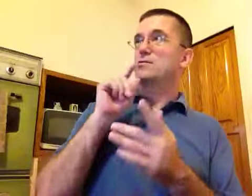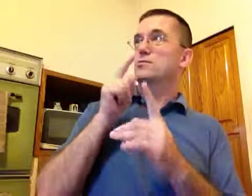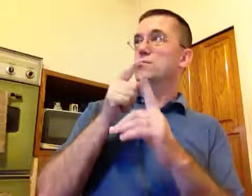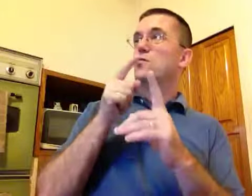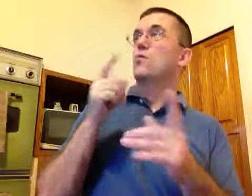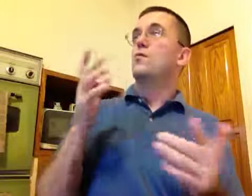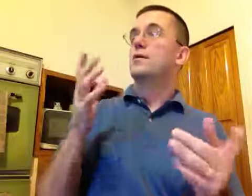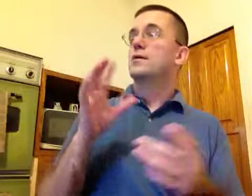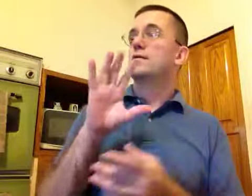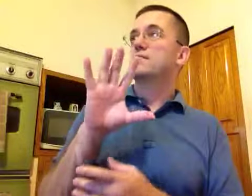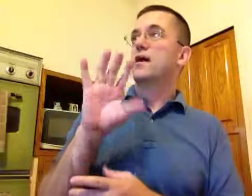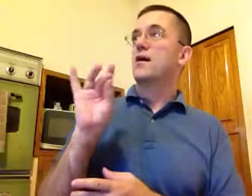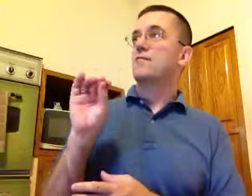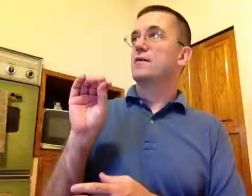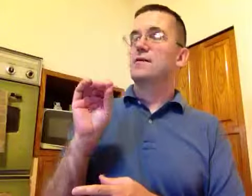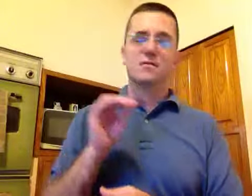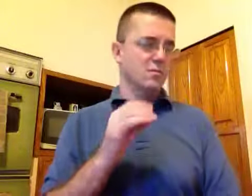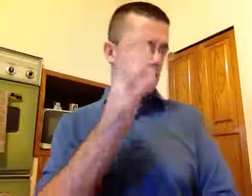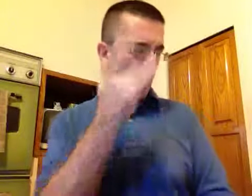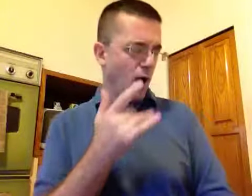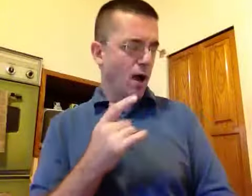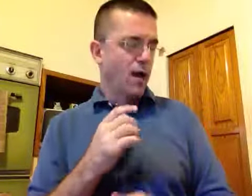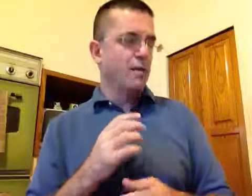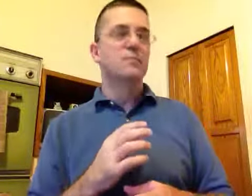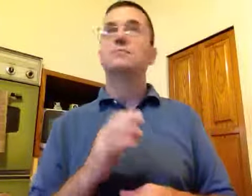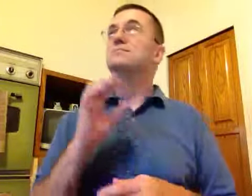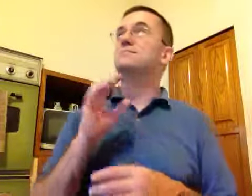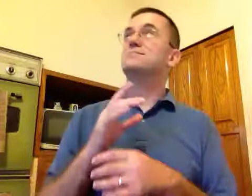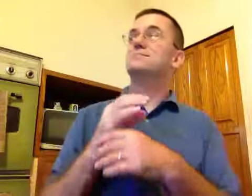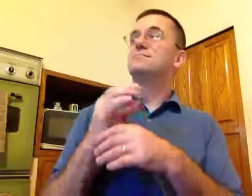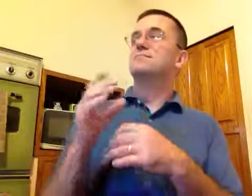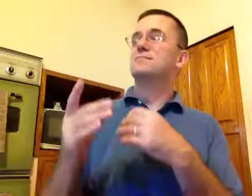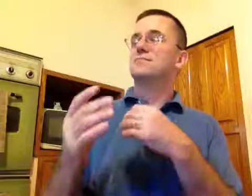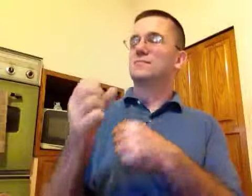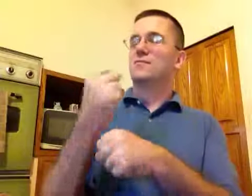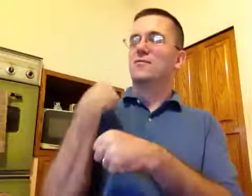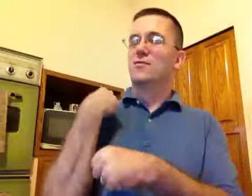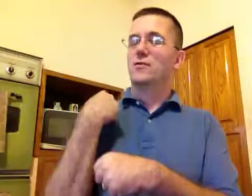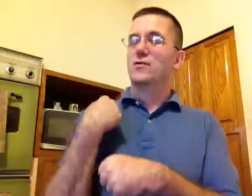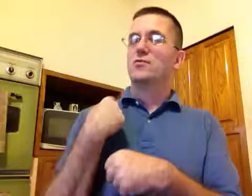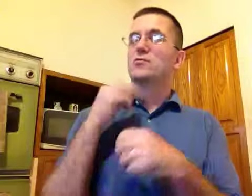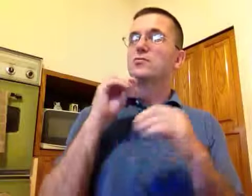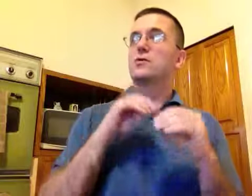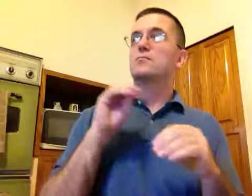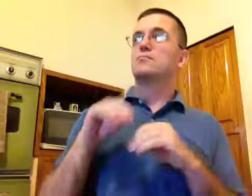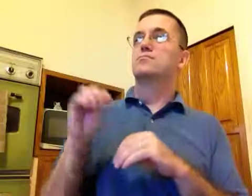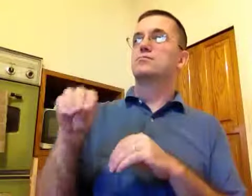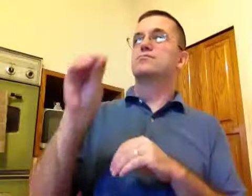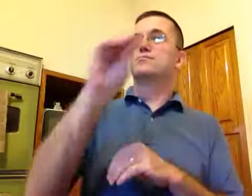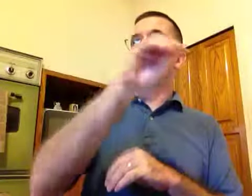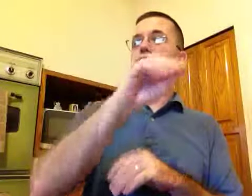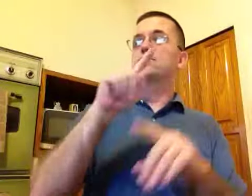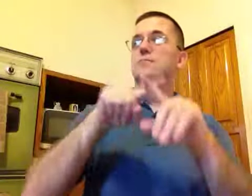A few years ago, we made a lot of moves, like 3 moves to different states in order to